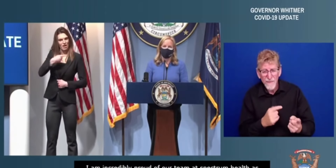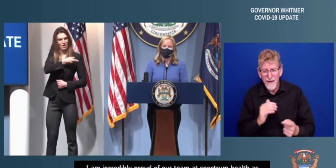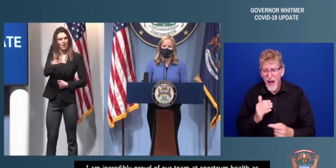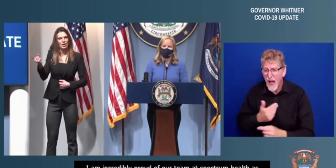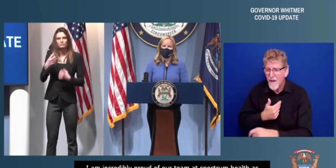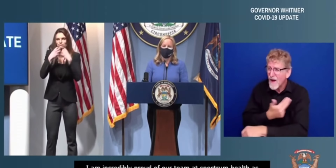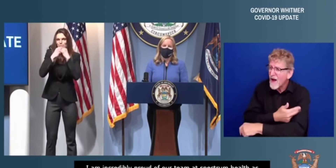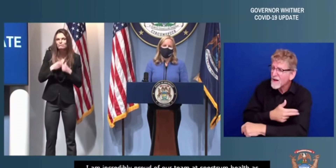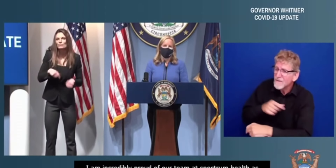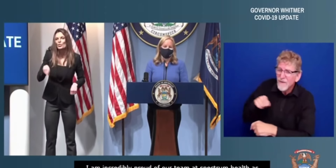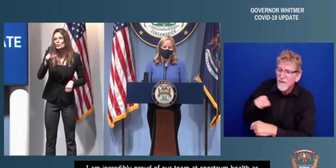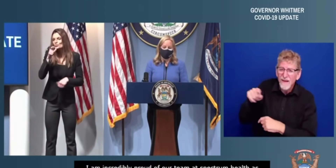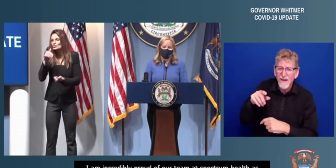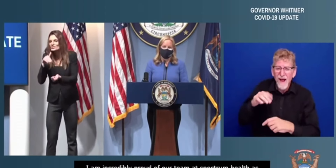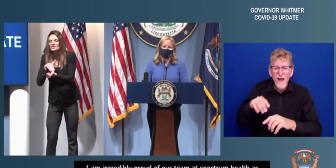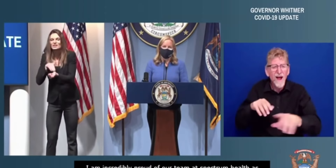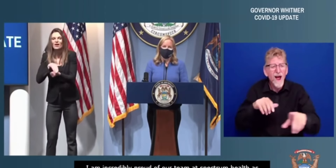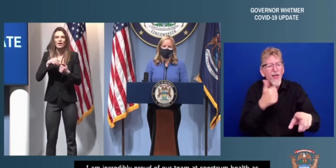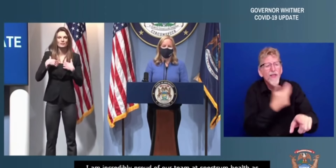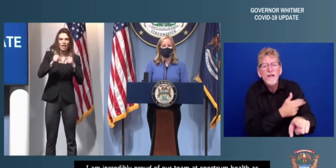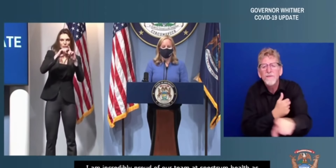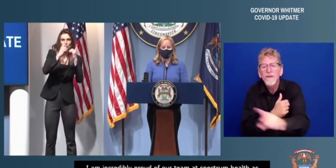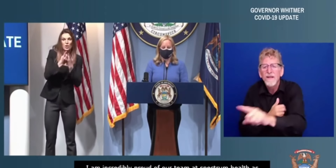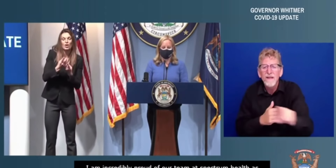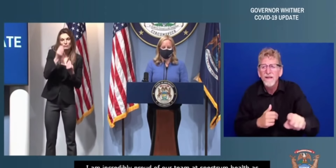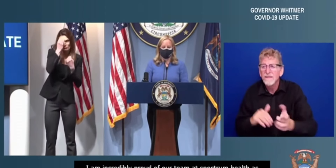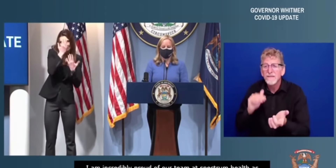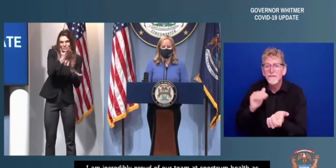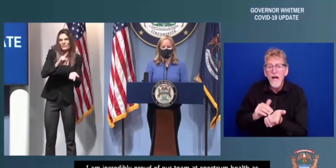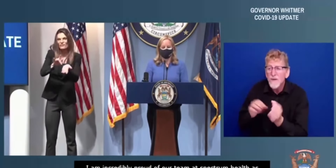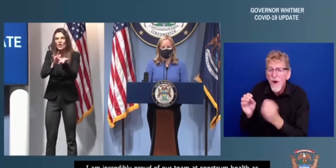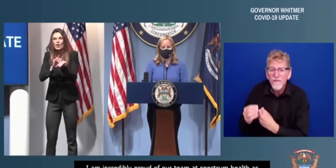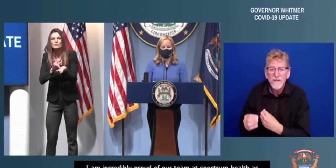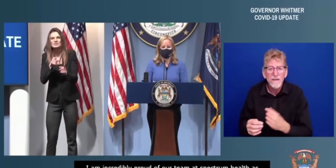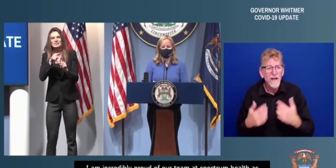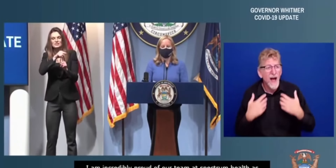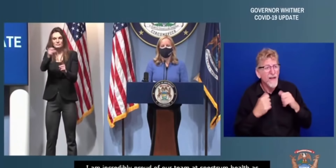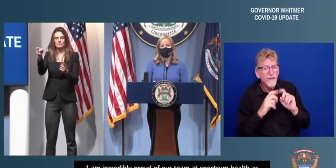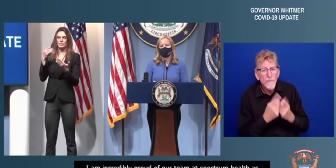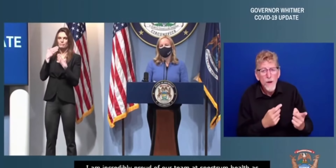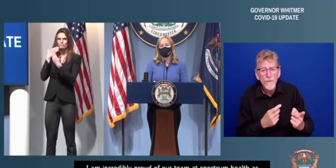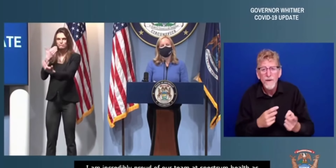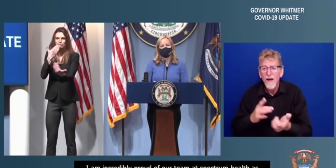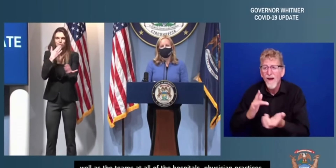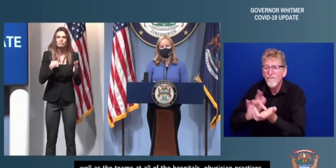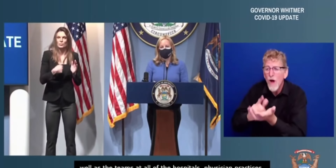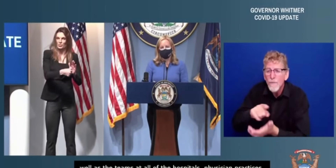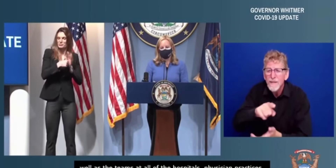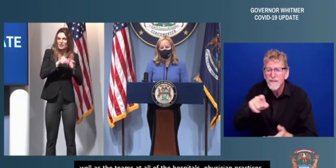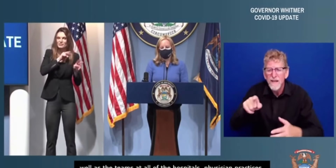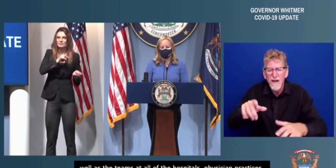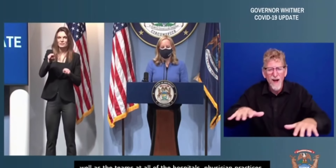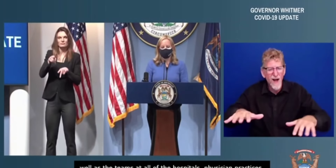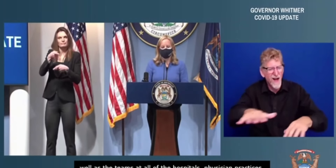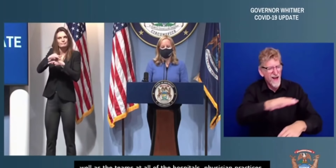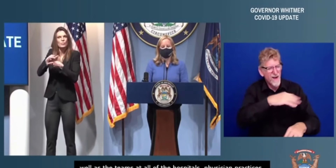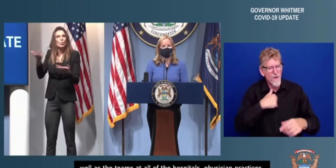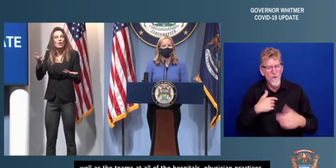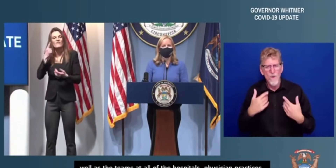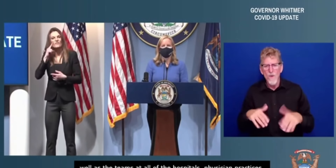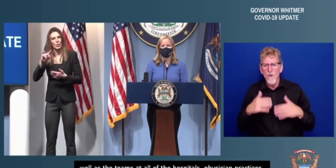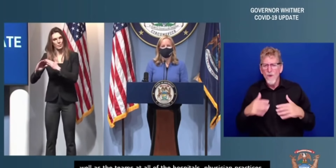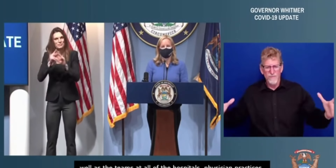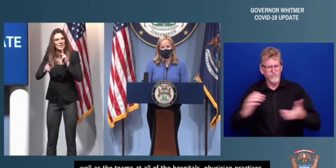practices, health departments, and pharmacies across our state who are involved in caring for our